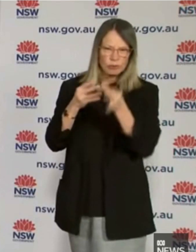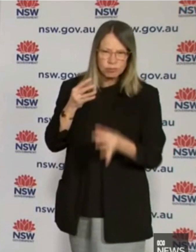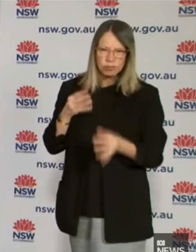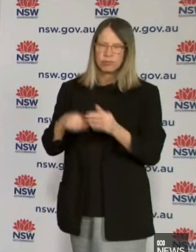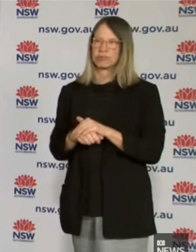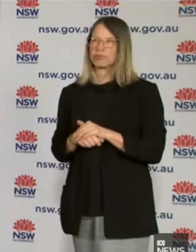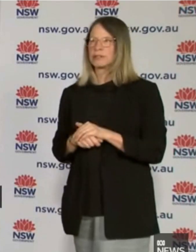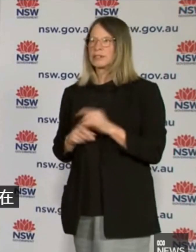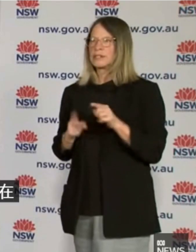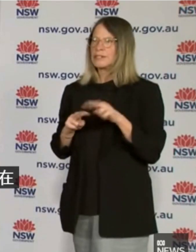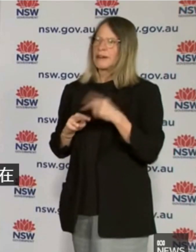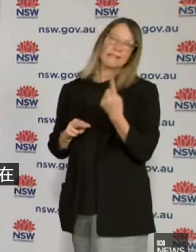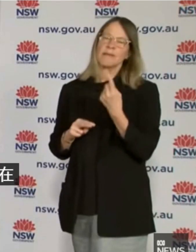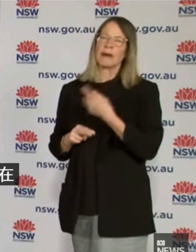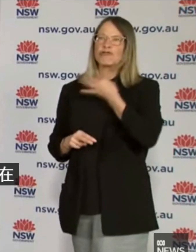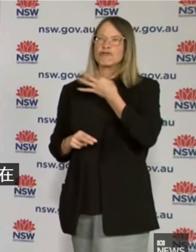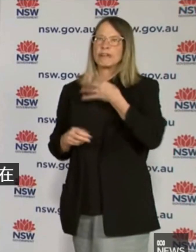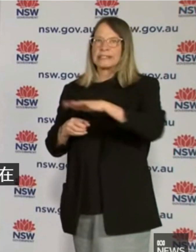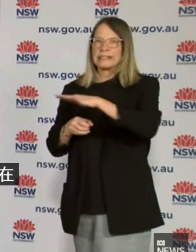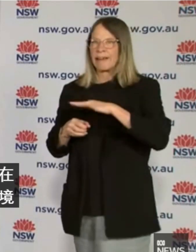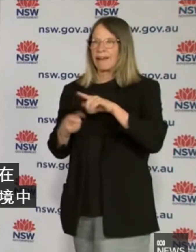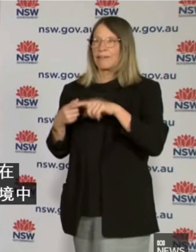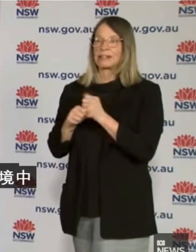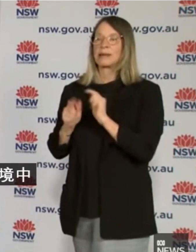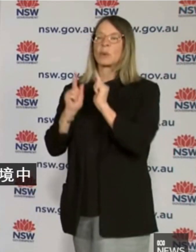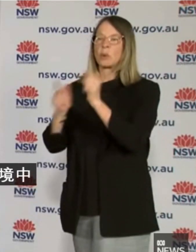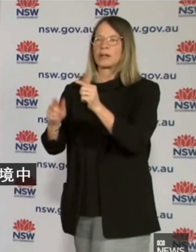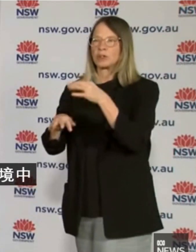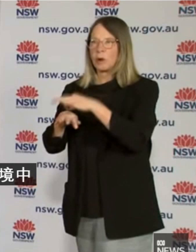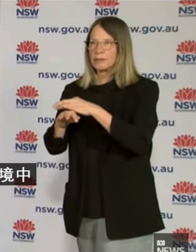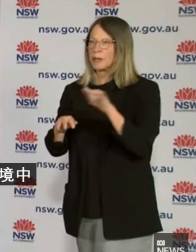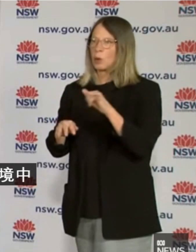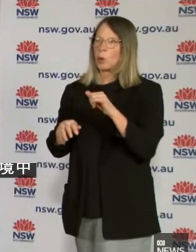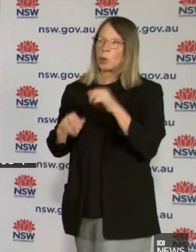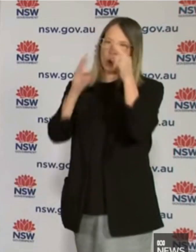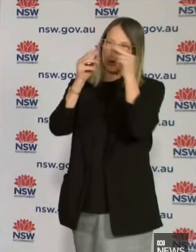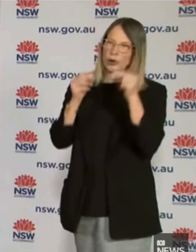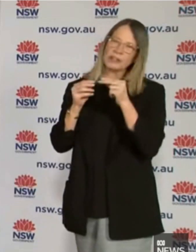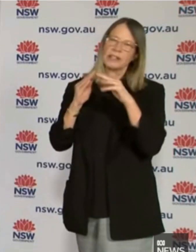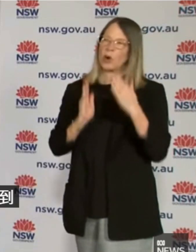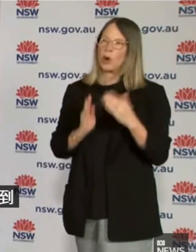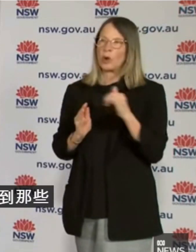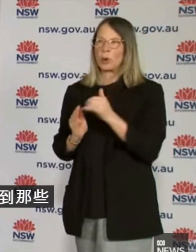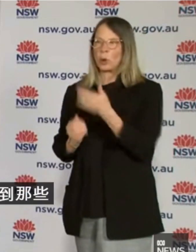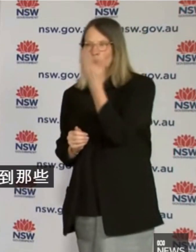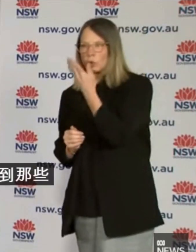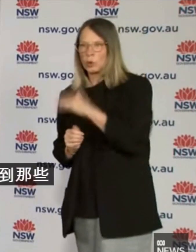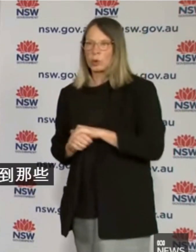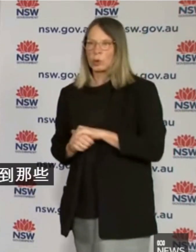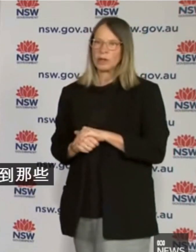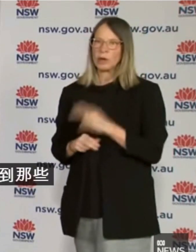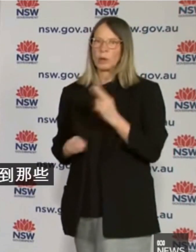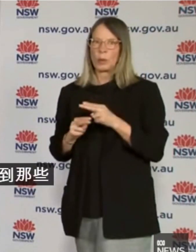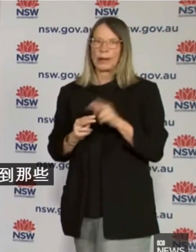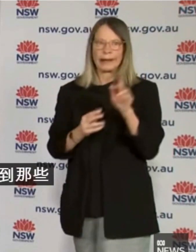high risk, so might have been in a high risk setting like a hospital or like an aged care facility or like a school, and making sure we get to those people